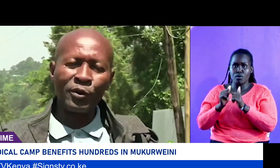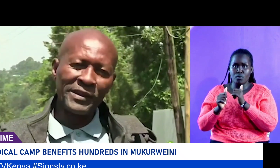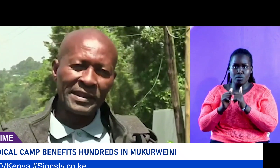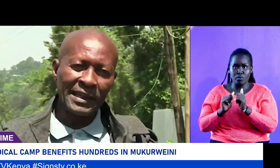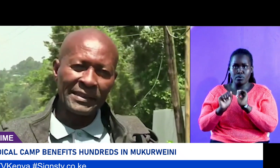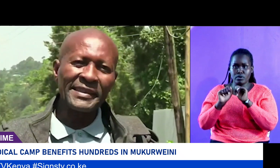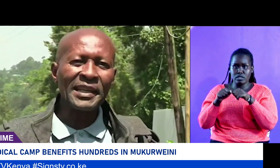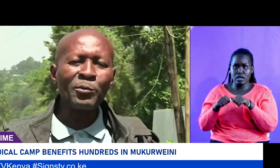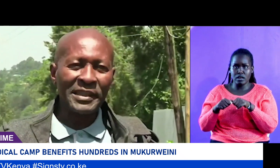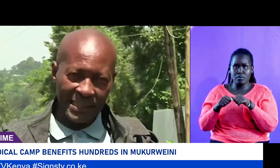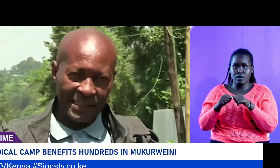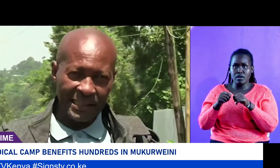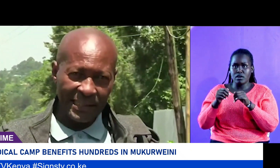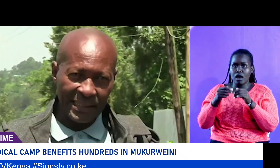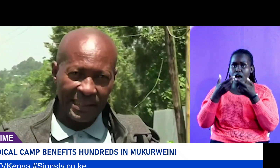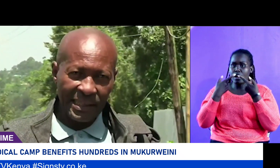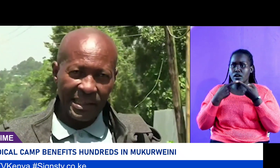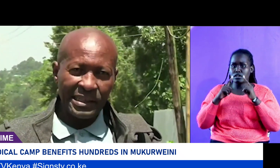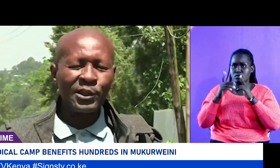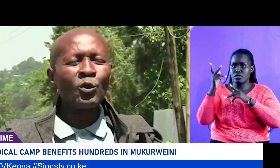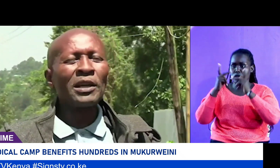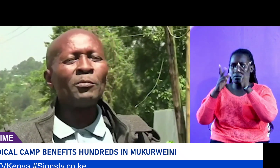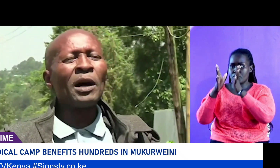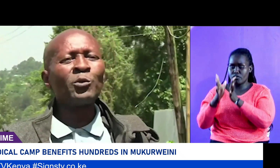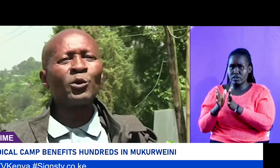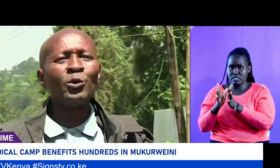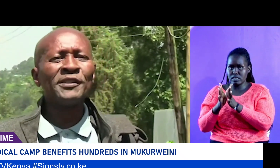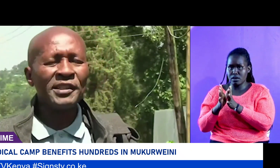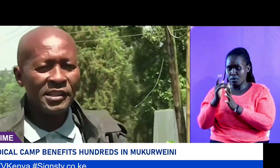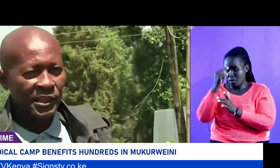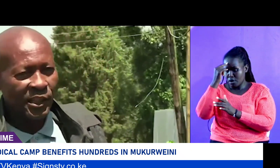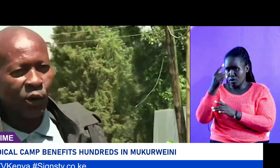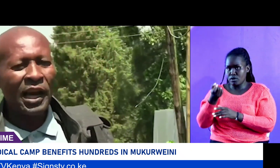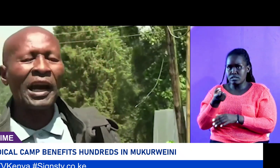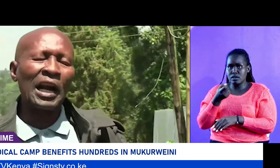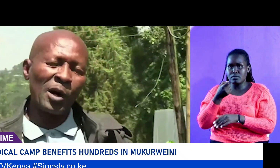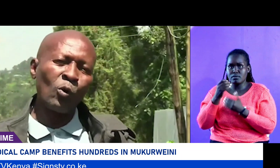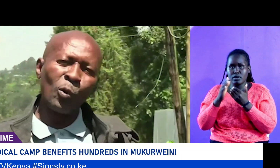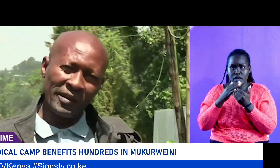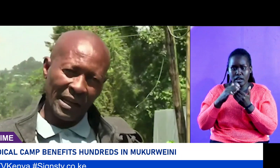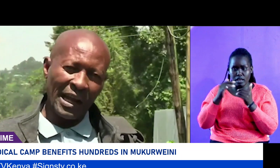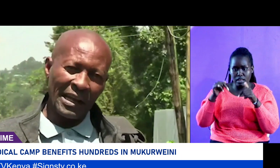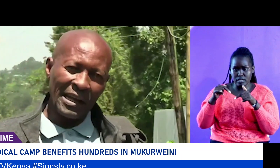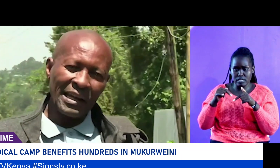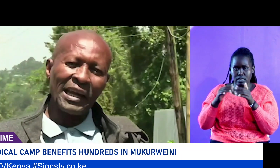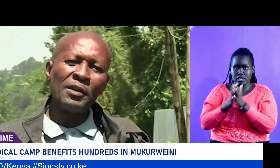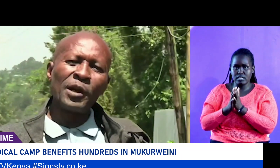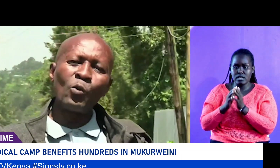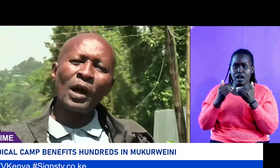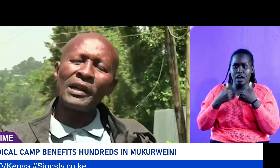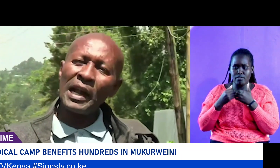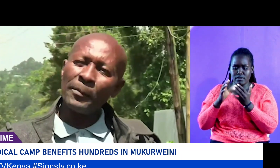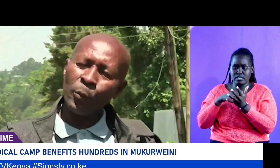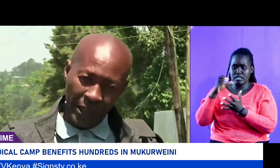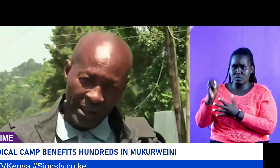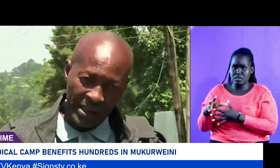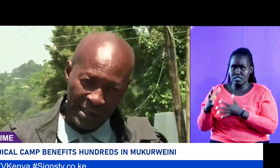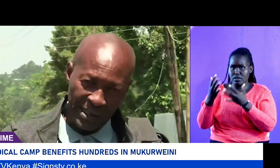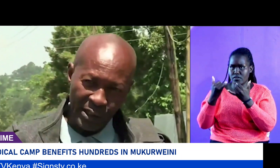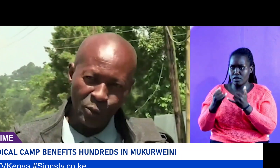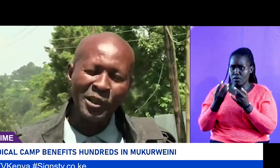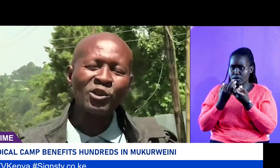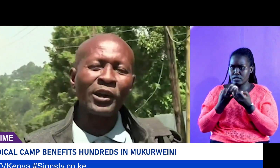litangazwa na Profesa Teresa Mutahi. Na juu matibabu siku hizi iko na gharama kubwa sana, na hii imekuwa ni ya